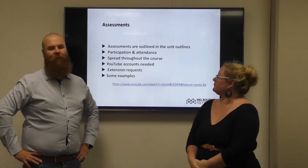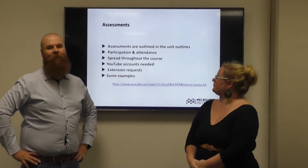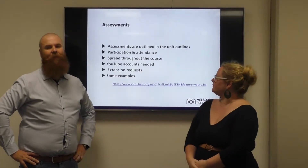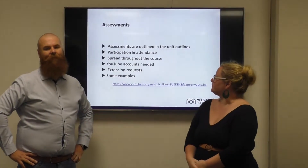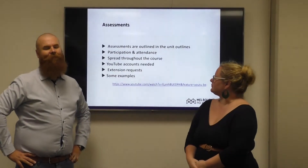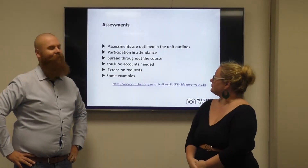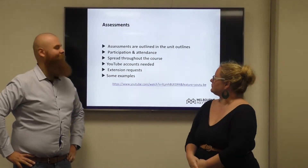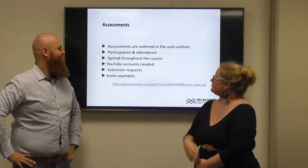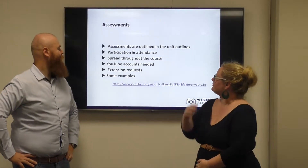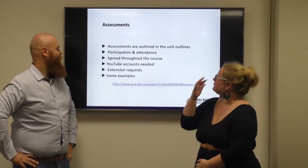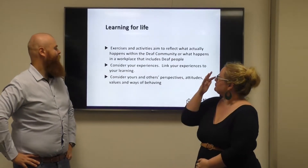your teacher.